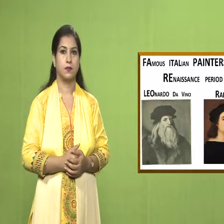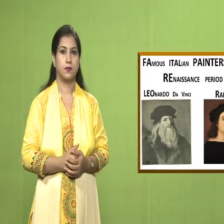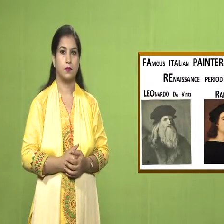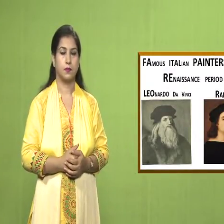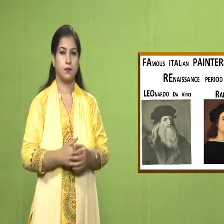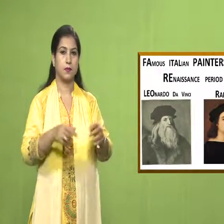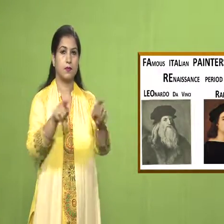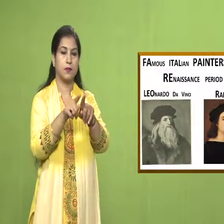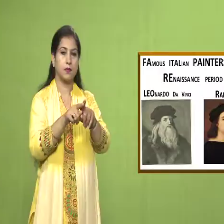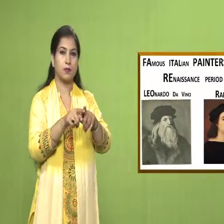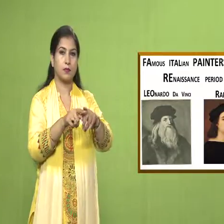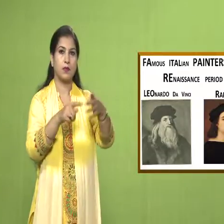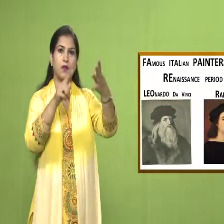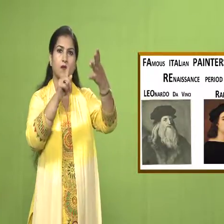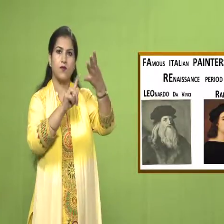and Botticelli,